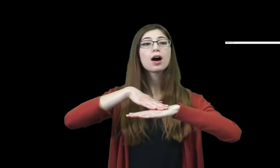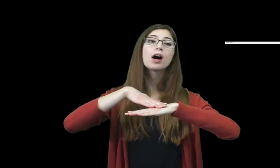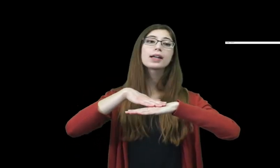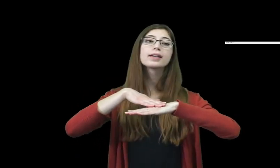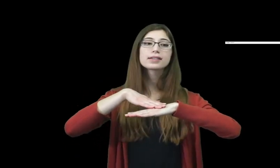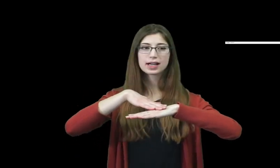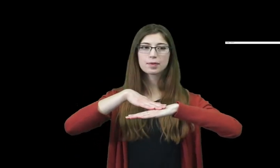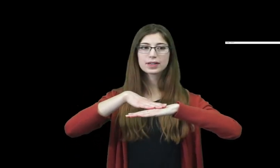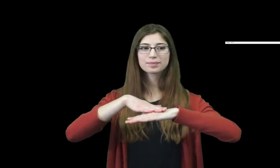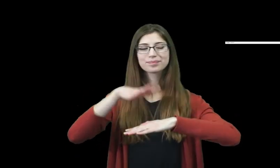on top of it. On.